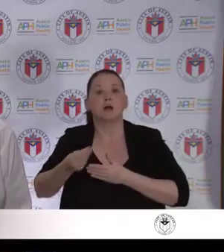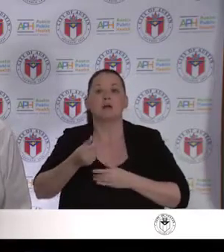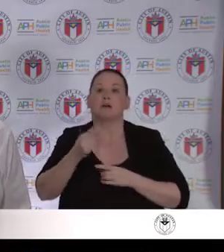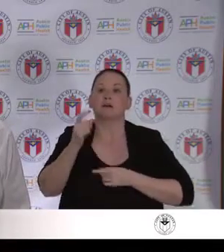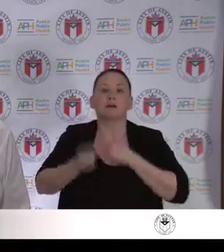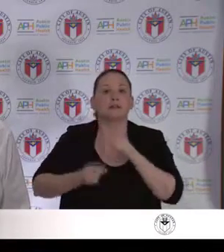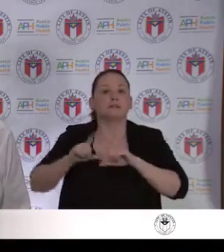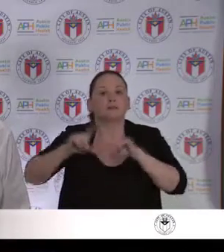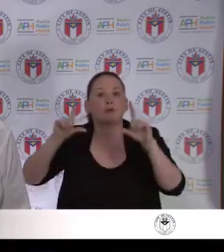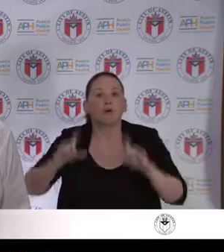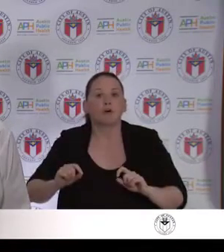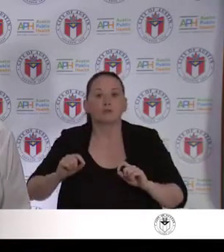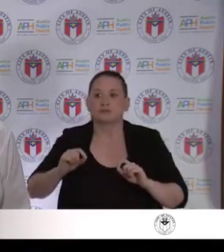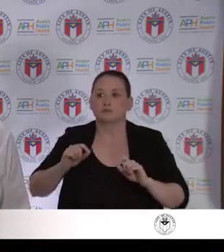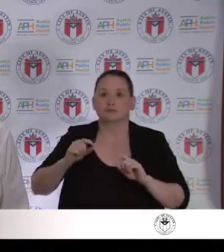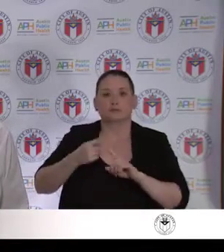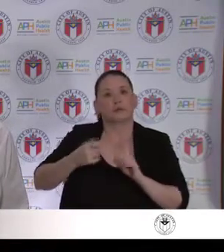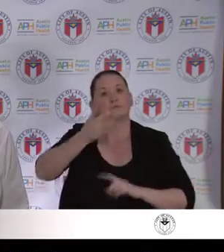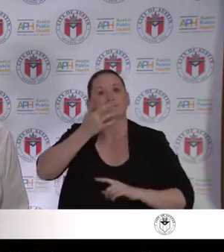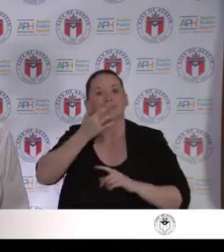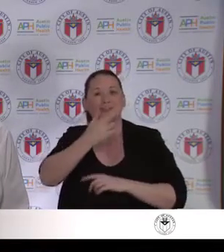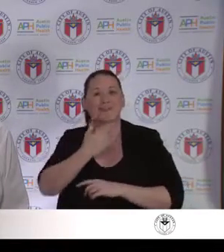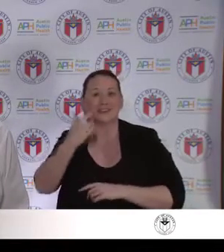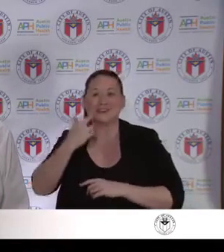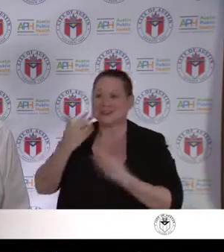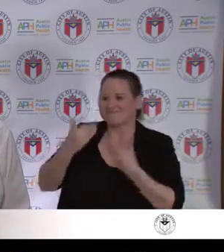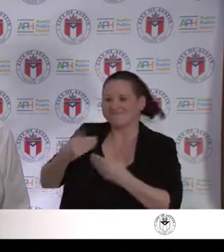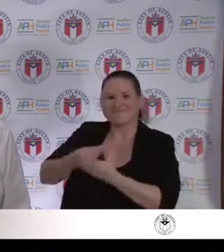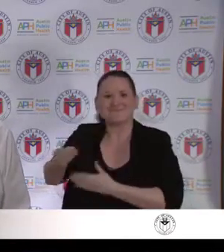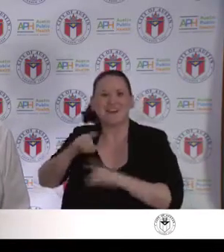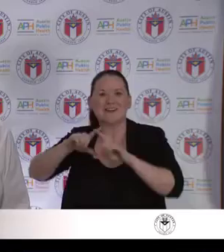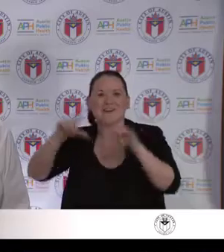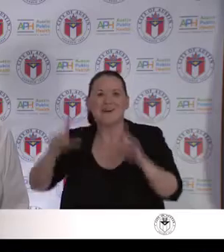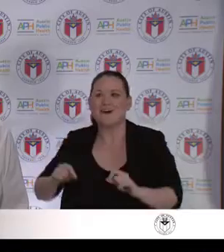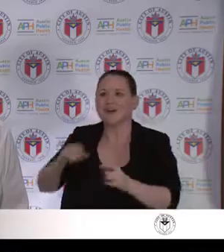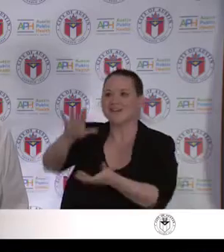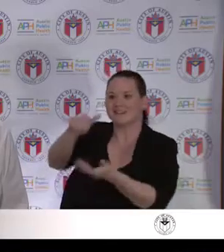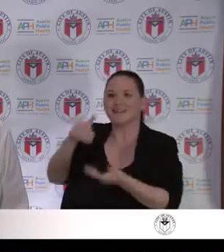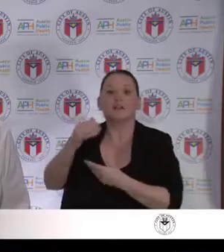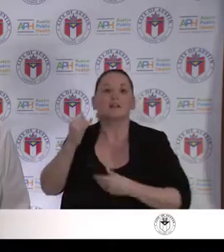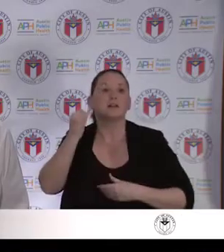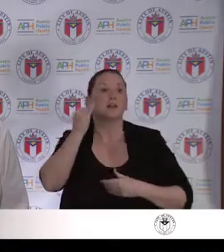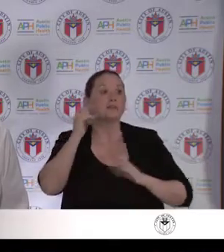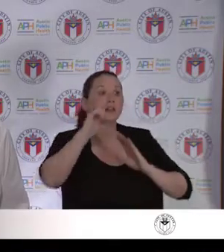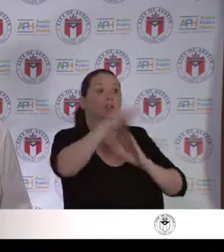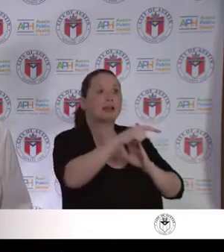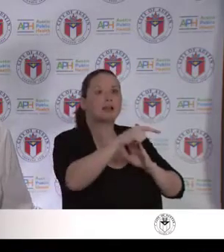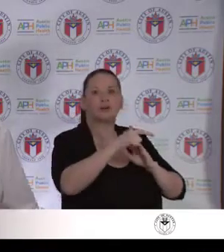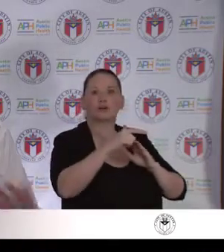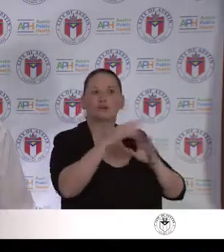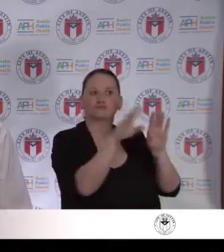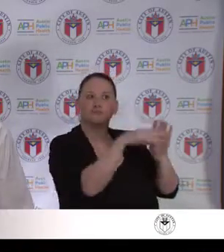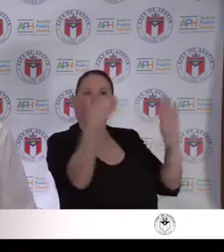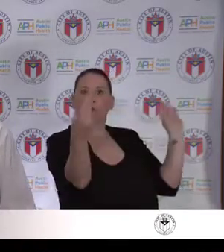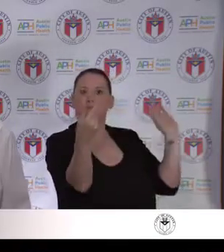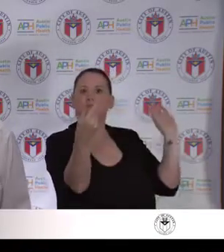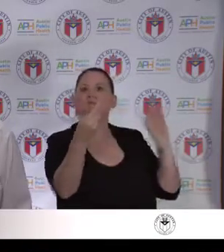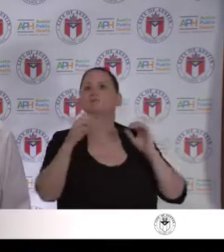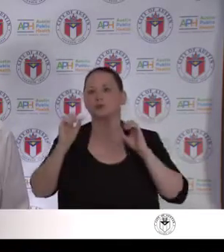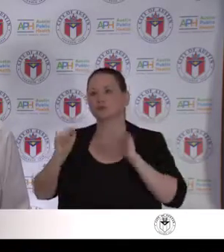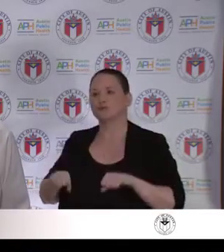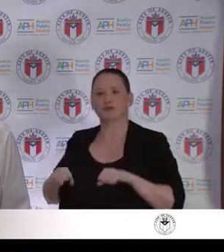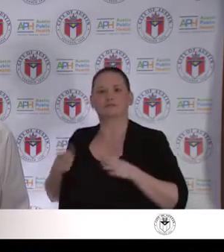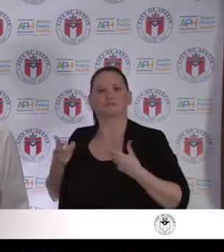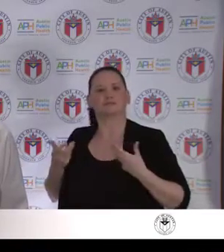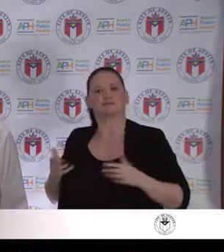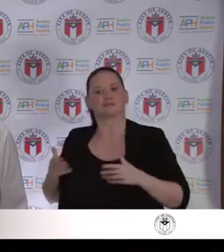local establishments so that when social distancing is no longer a requirement, you will have already paid it forward and